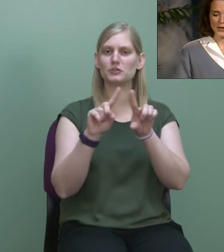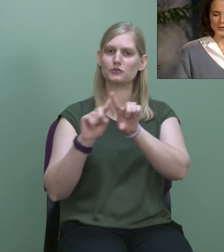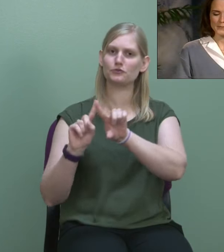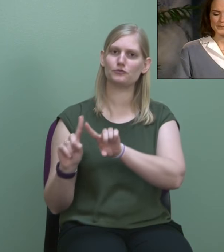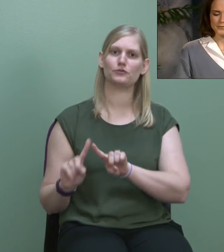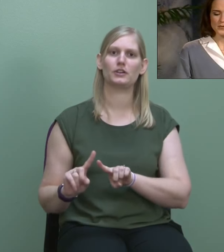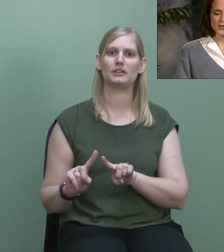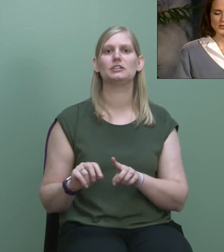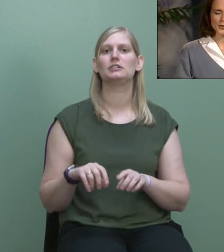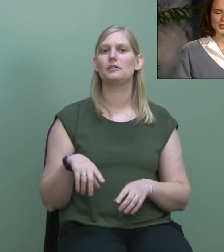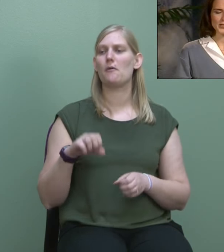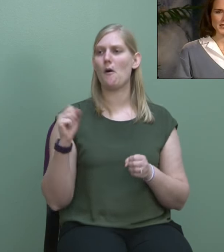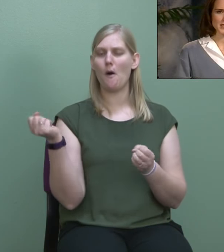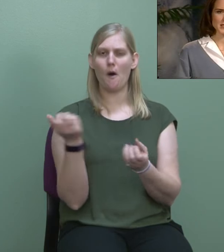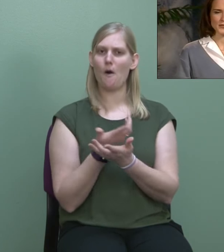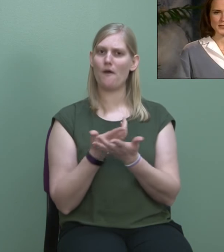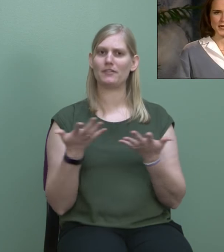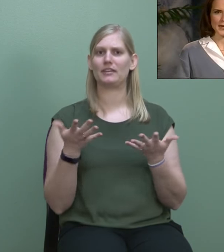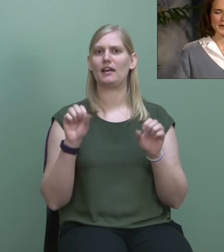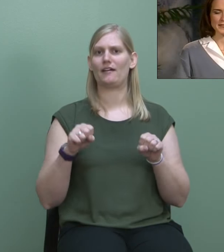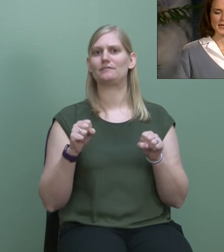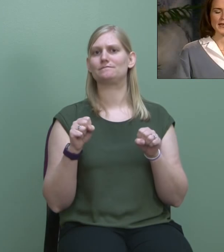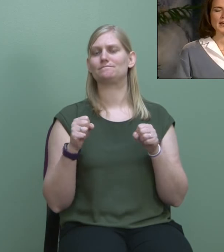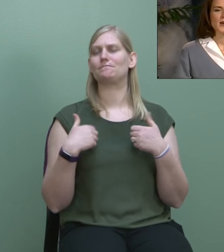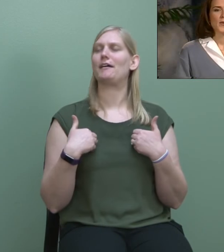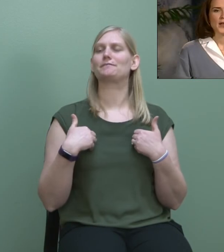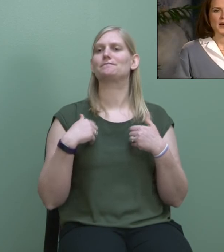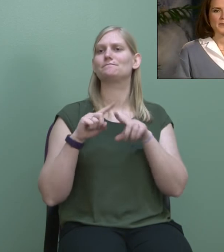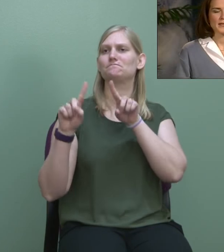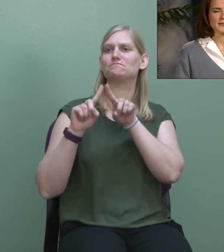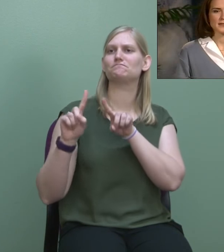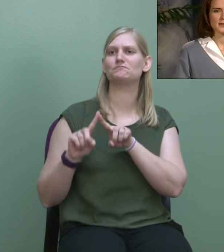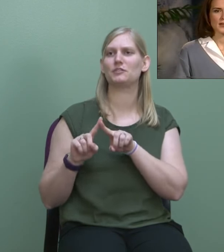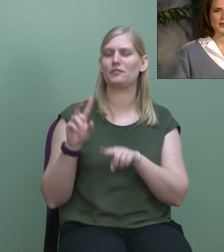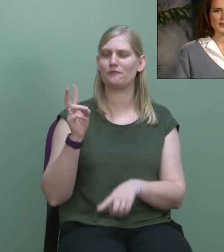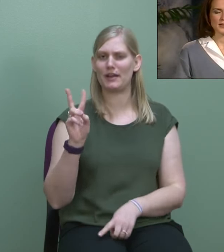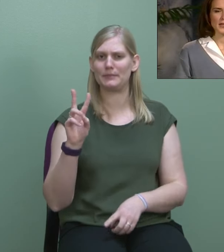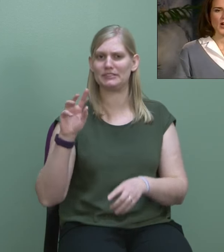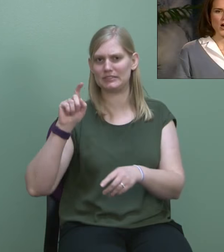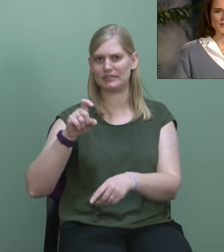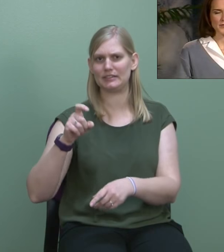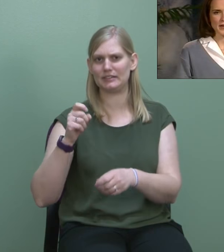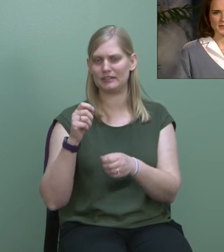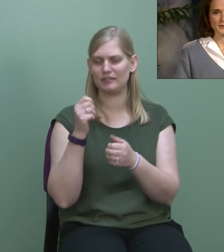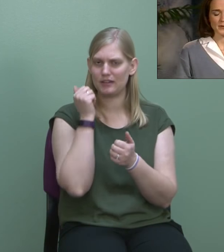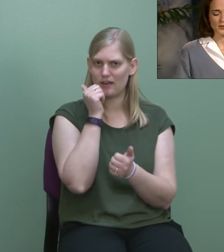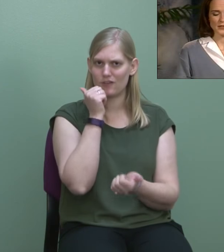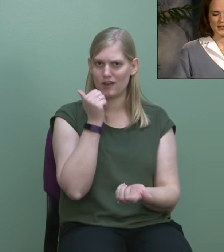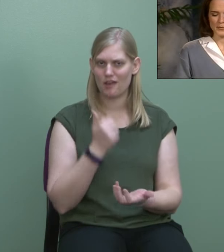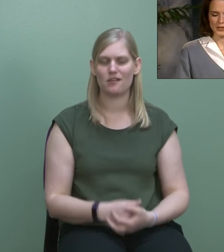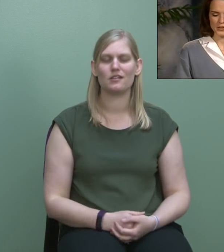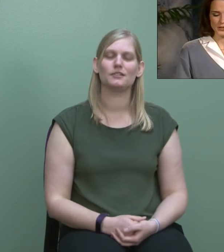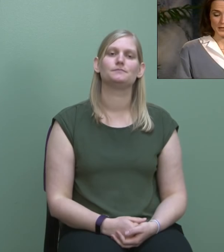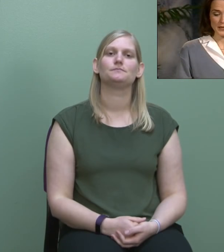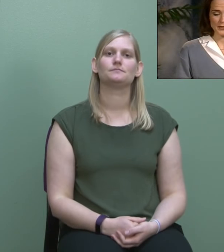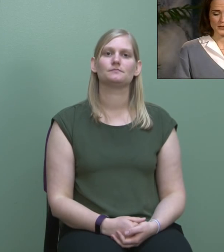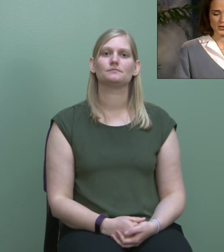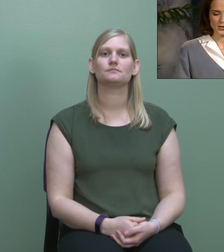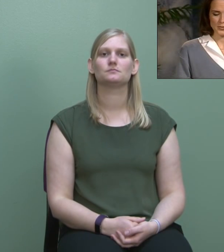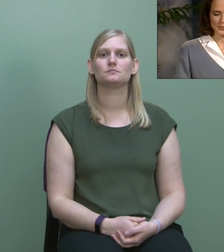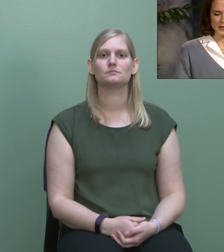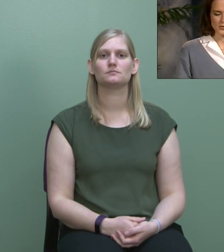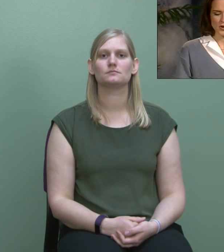our health. So interchanging those day by day will help us get all of the vitamins and minerals that we